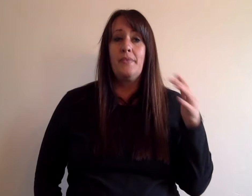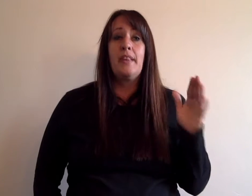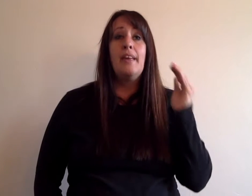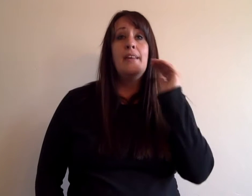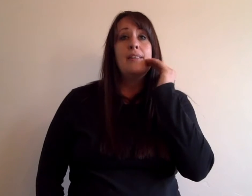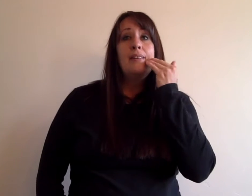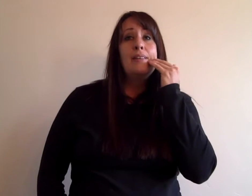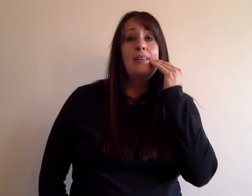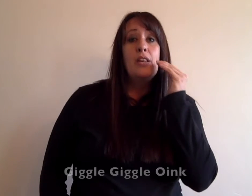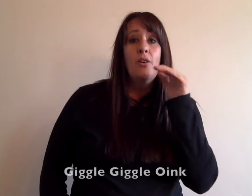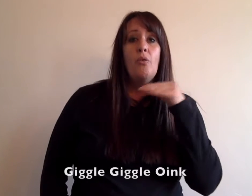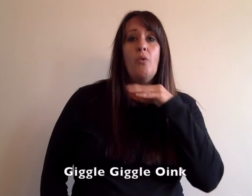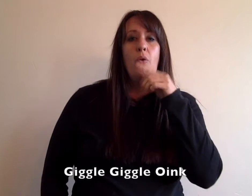Giggle Giggle Oink